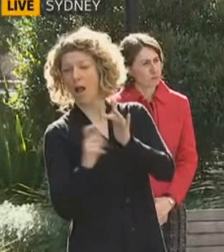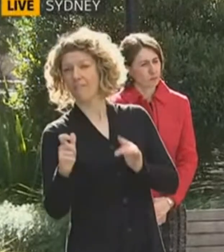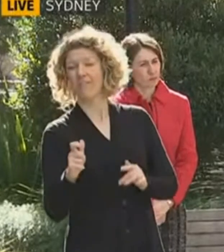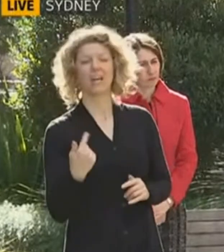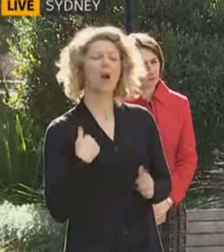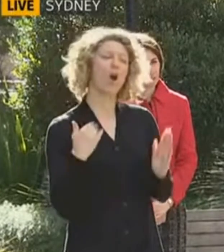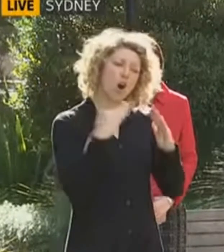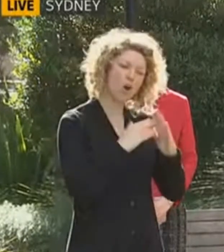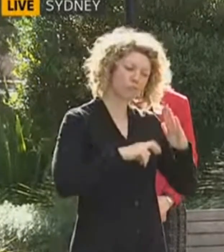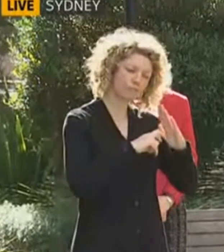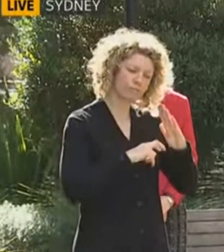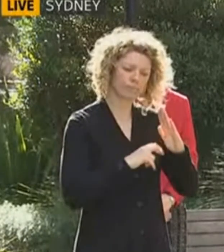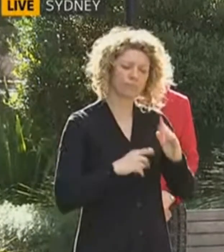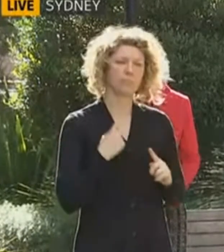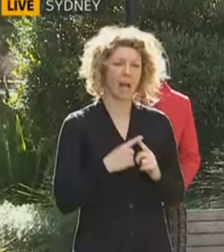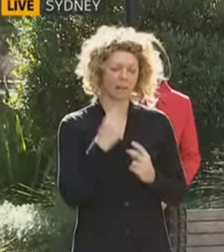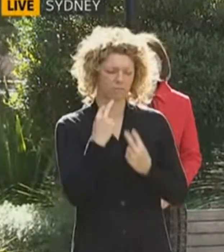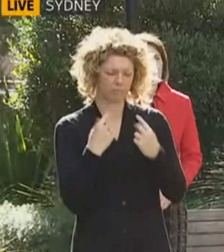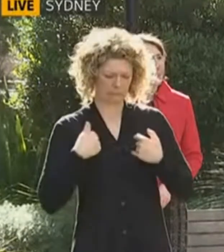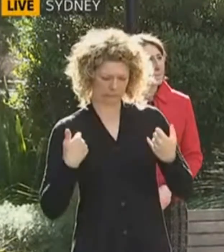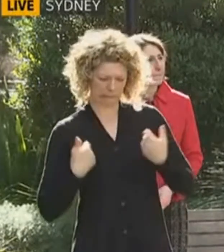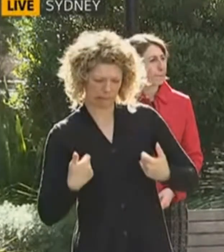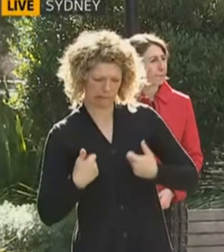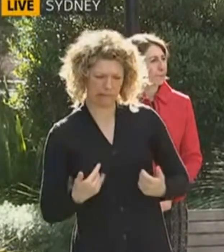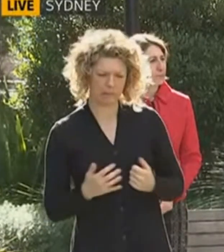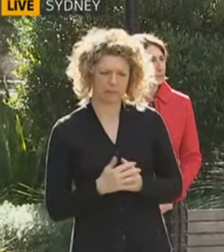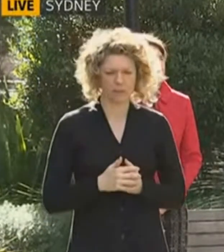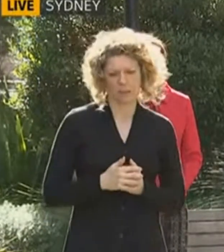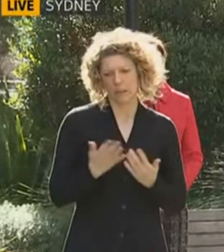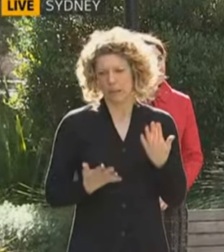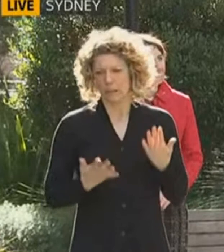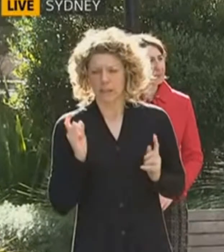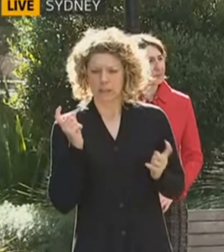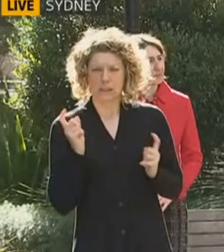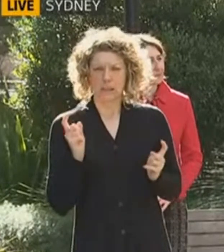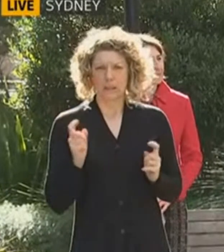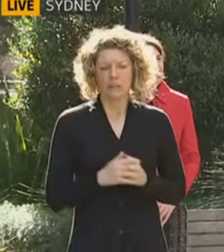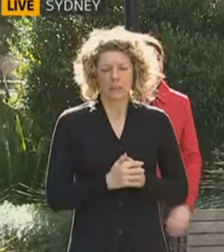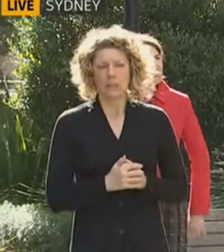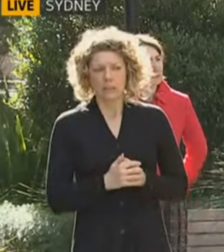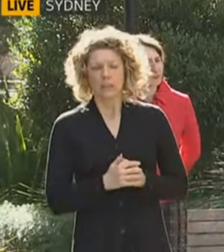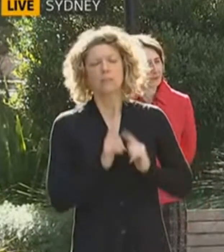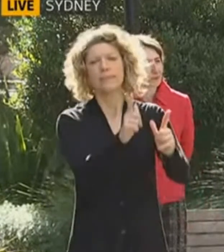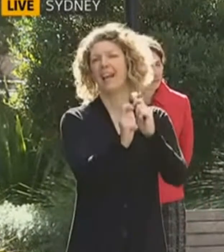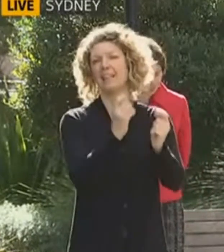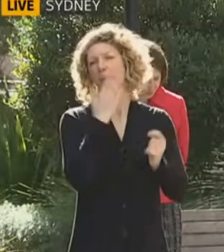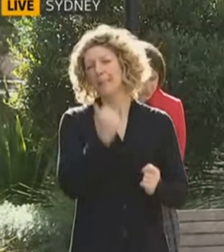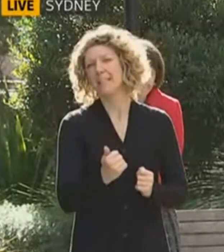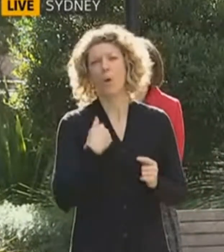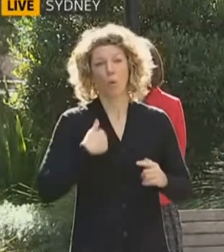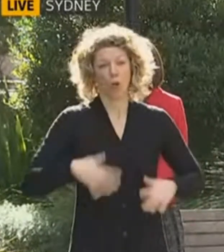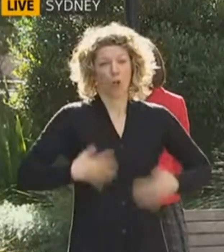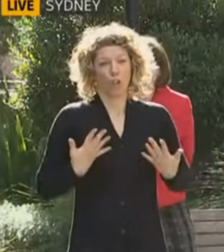flu-like. Get yourself tested, but not underestimate the pain that all Victorians are going through, and we don't want to put New South Wales through